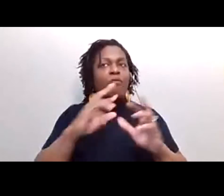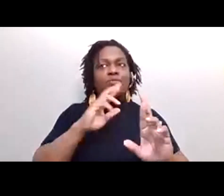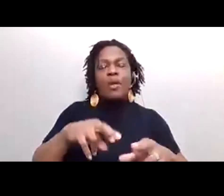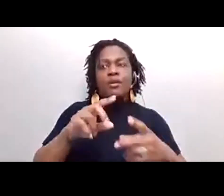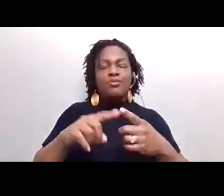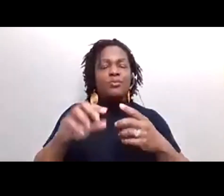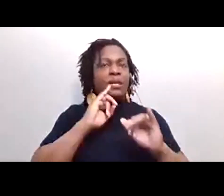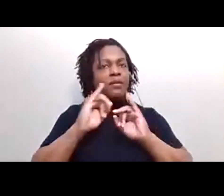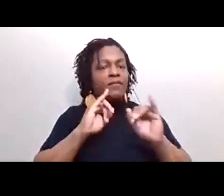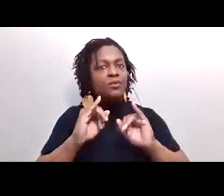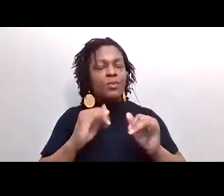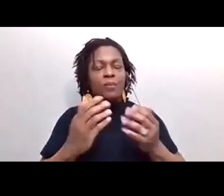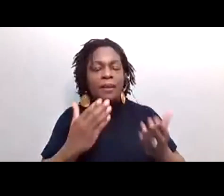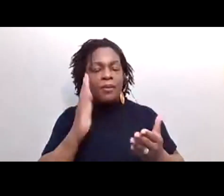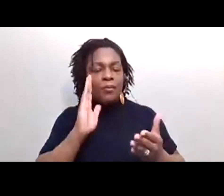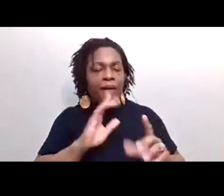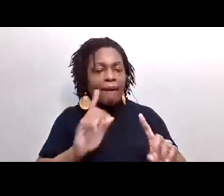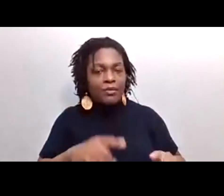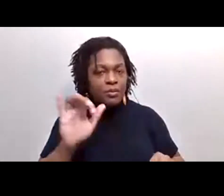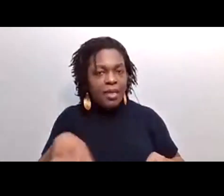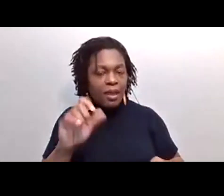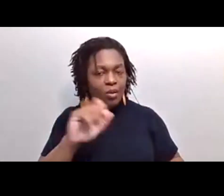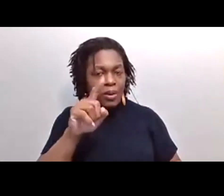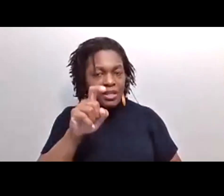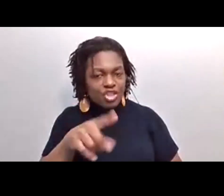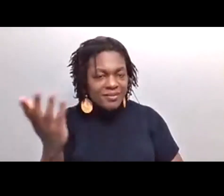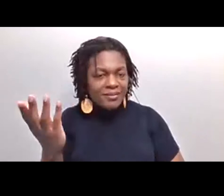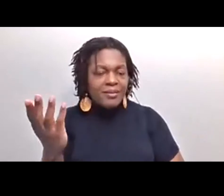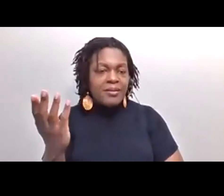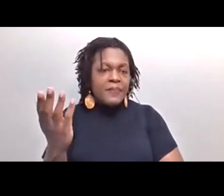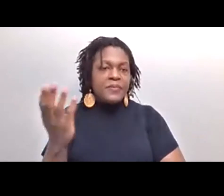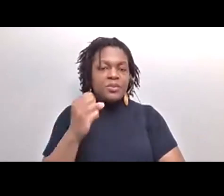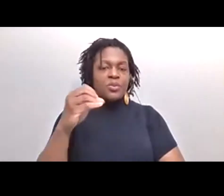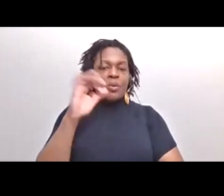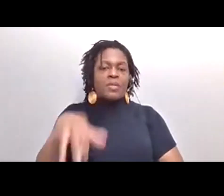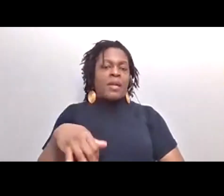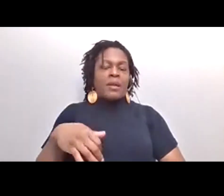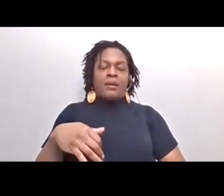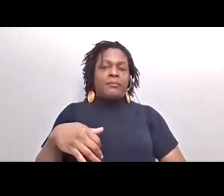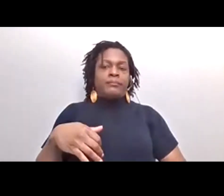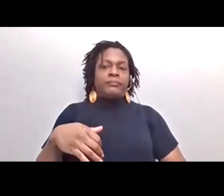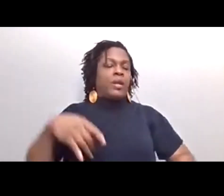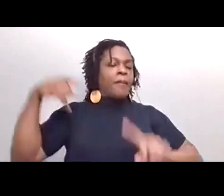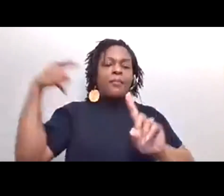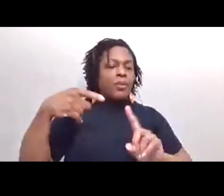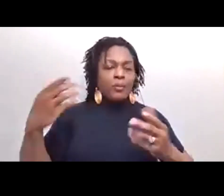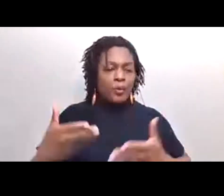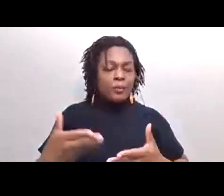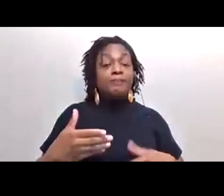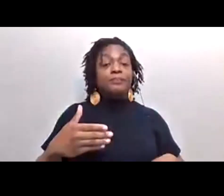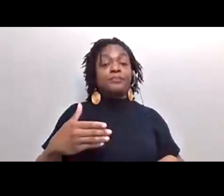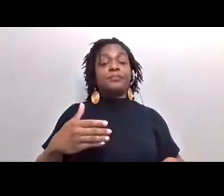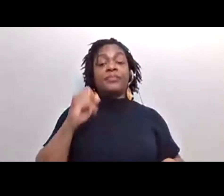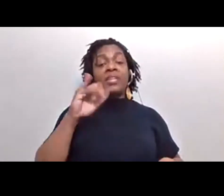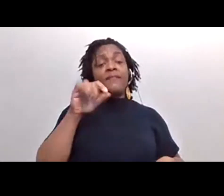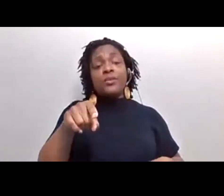respond to the interview might answer that. The bottom line here is that if you're looking at a lot of